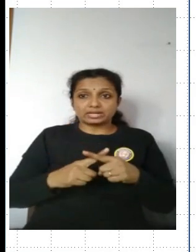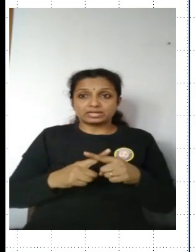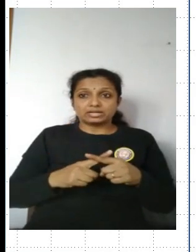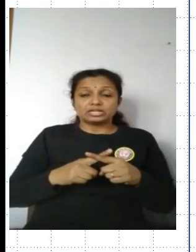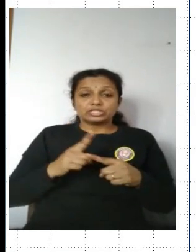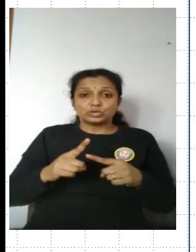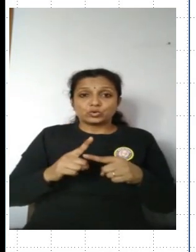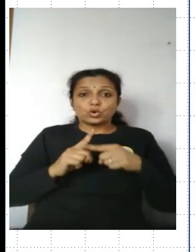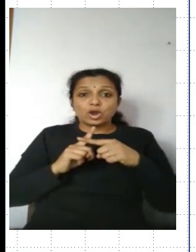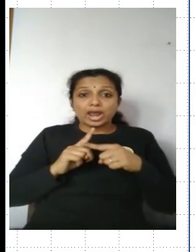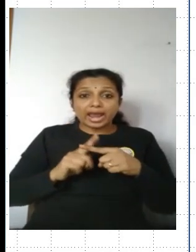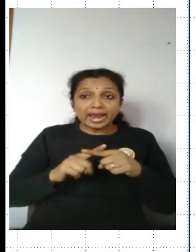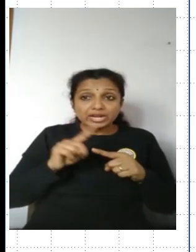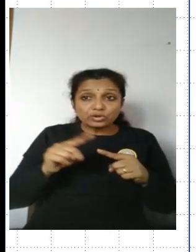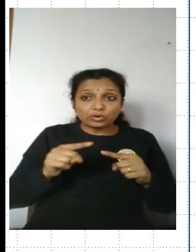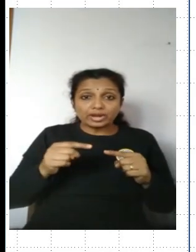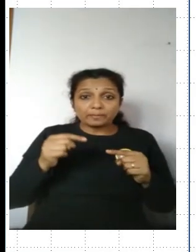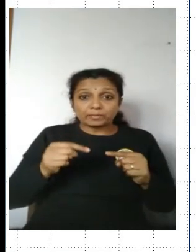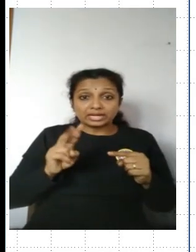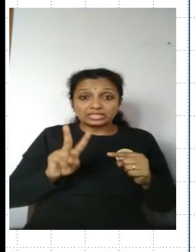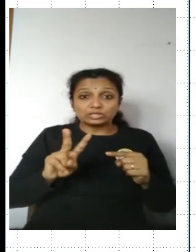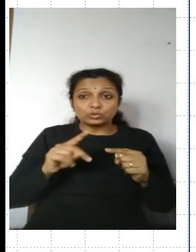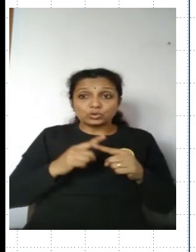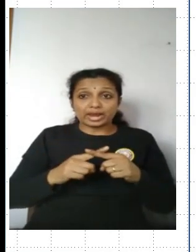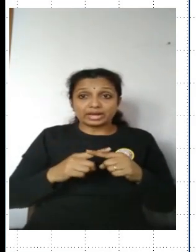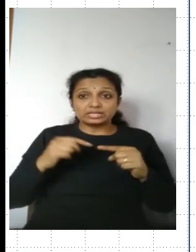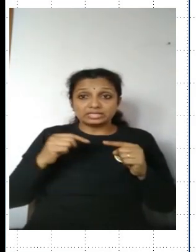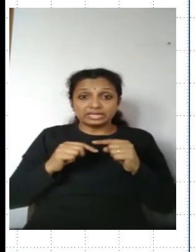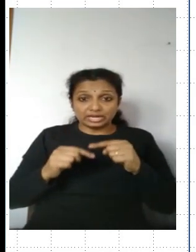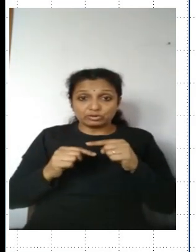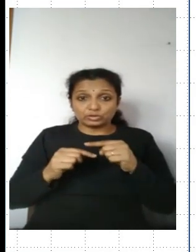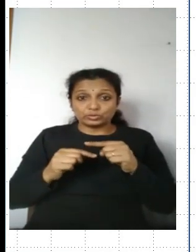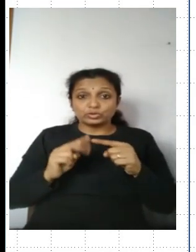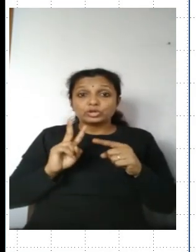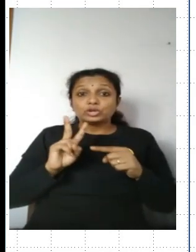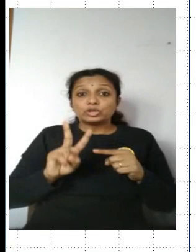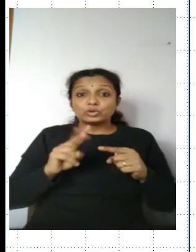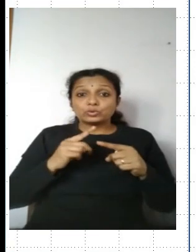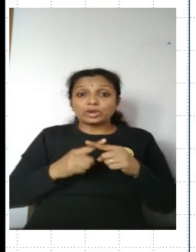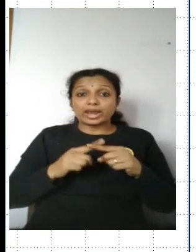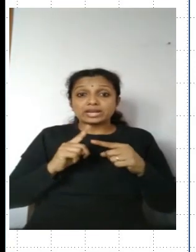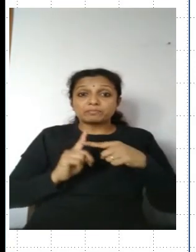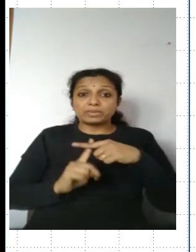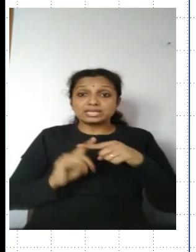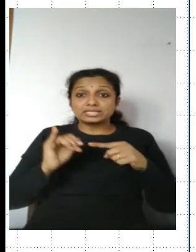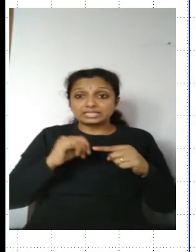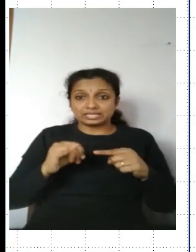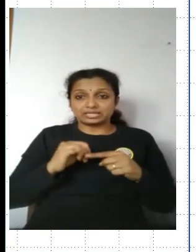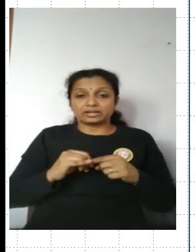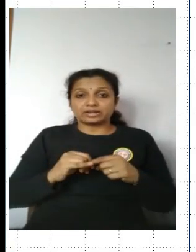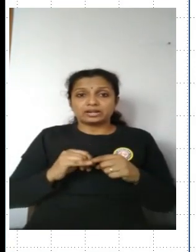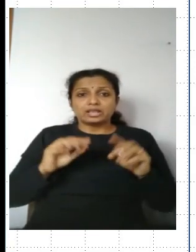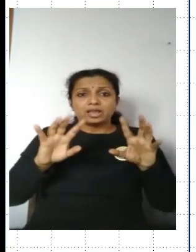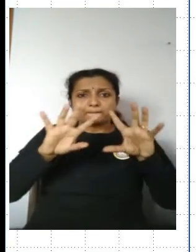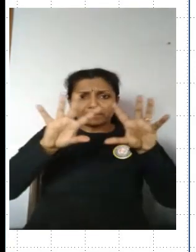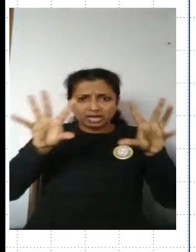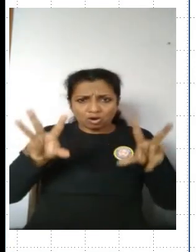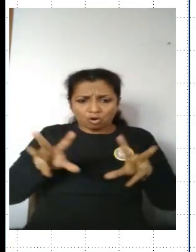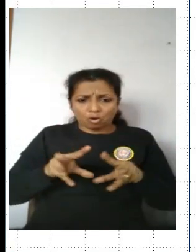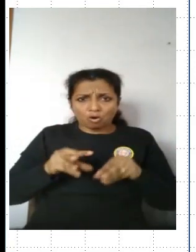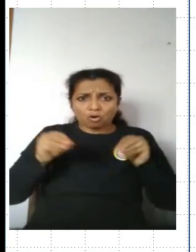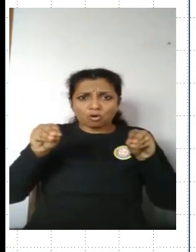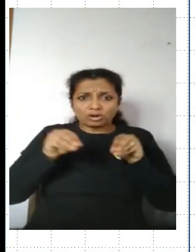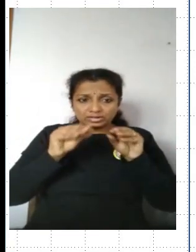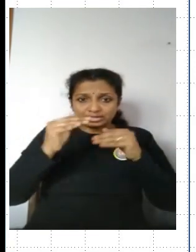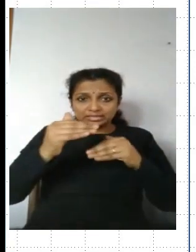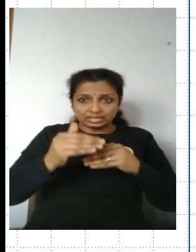is x squared minus 2x is equal to 2x minus 6. Bring all the terms to